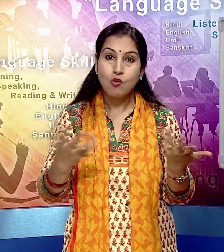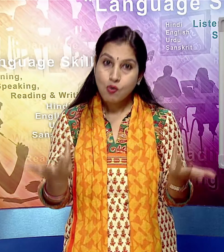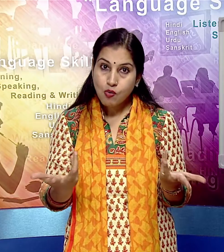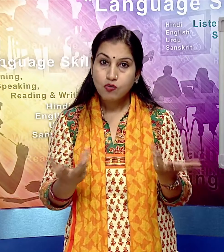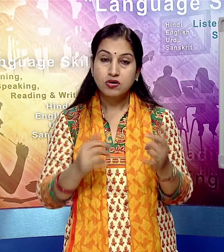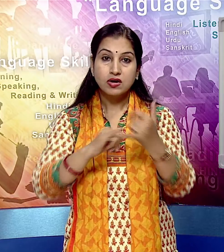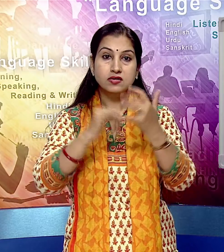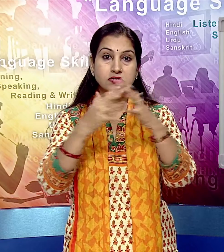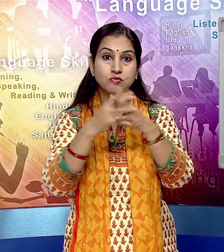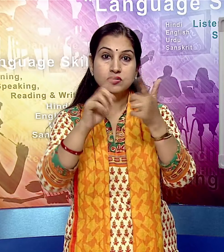sweet potato,